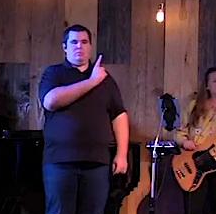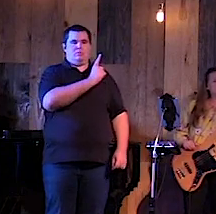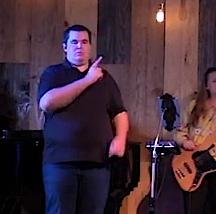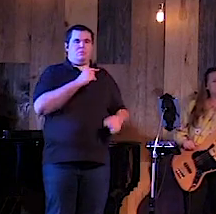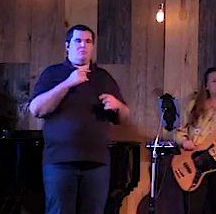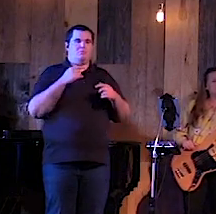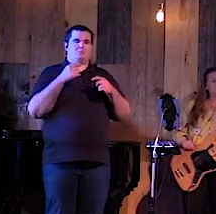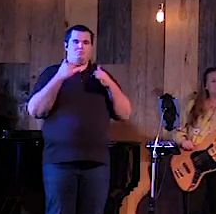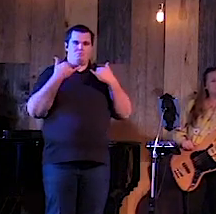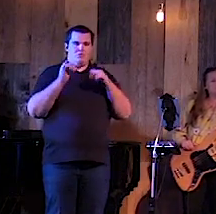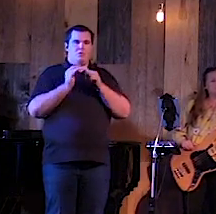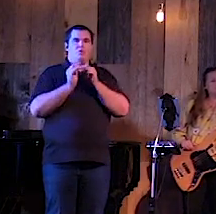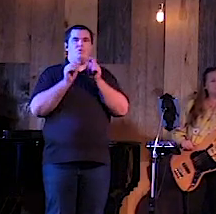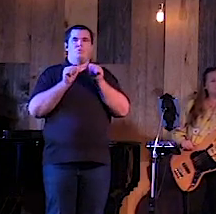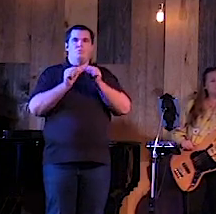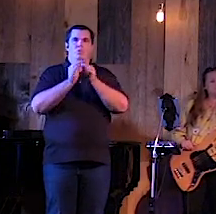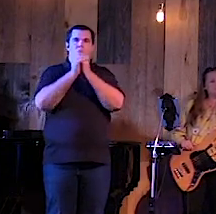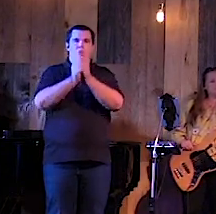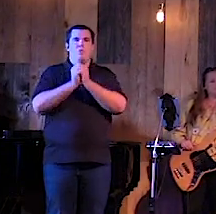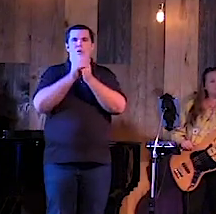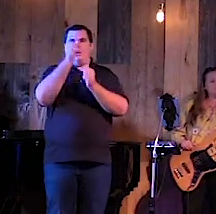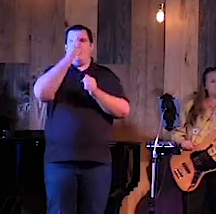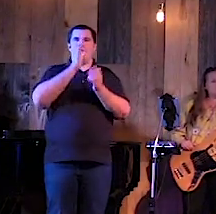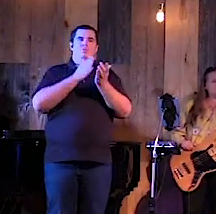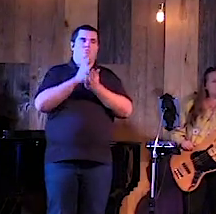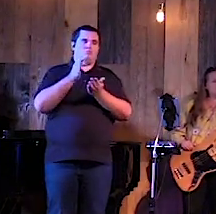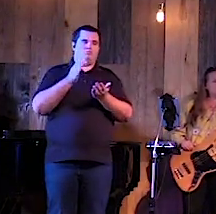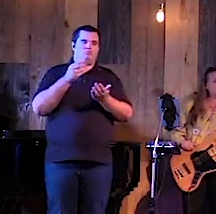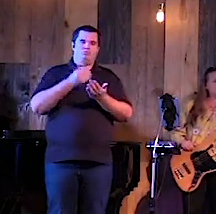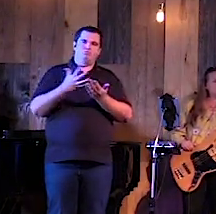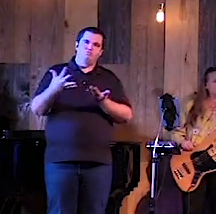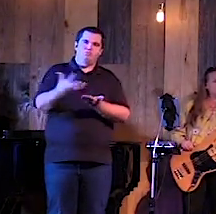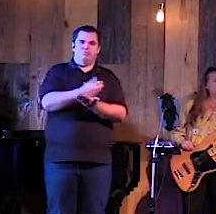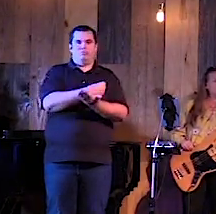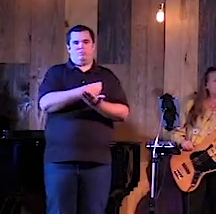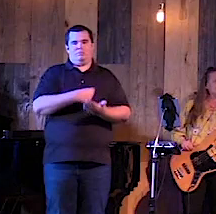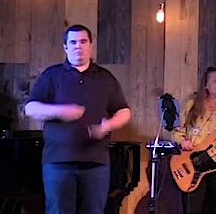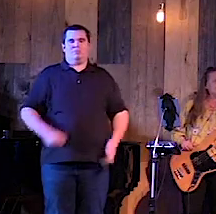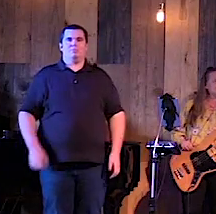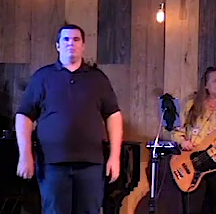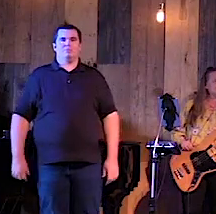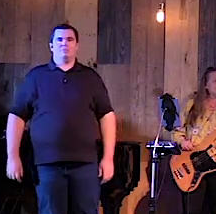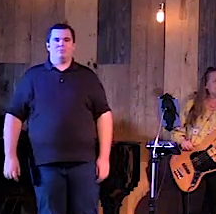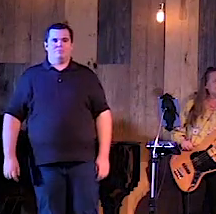let's continue to worship our God through what you want to lead us through this morning.